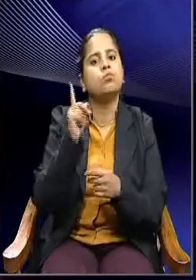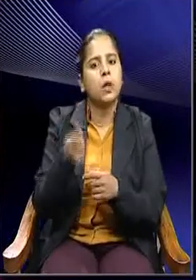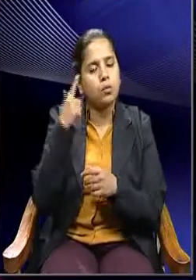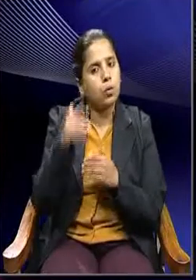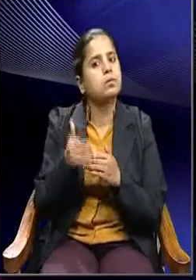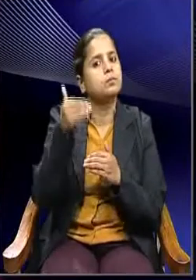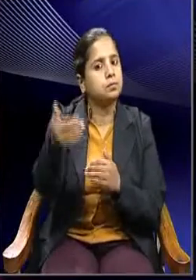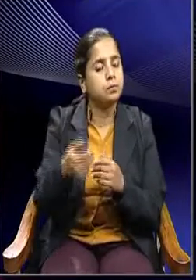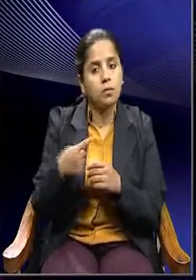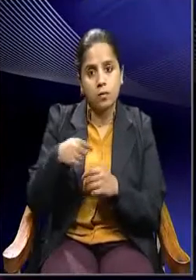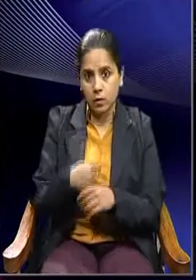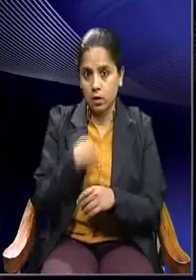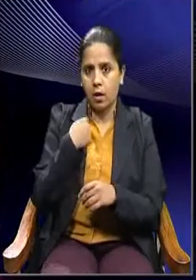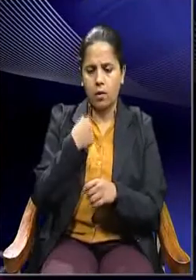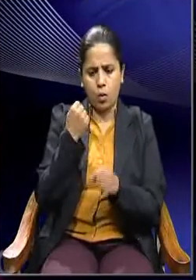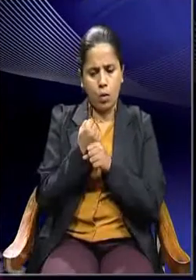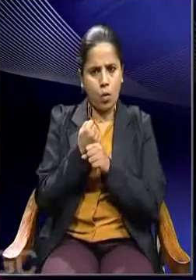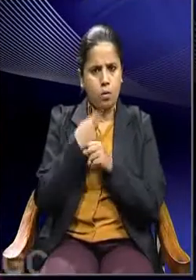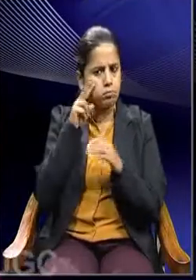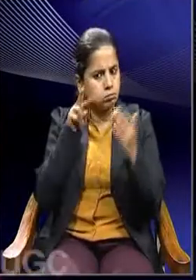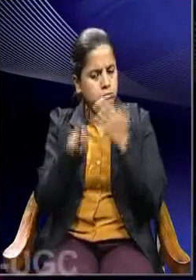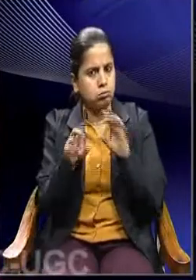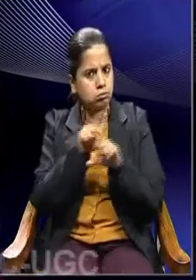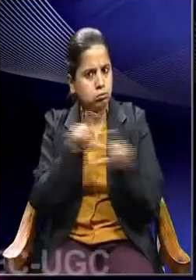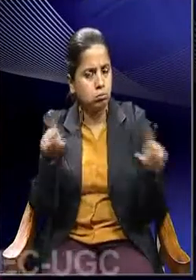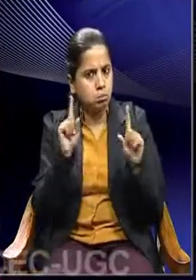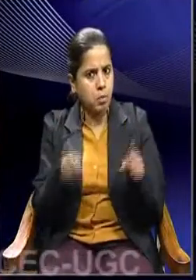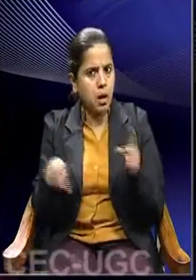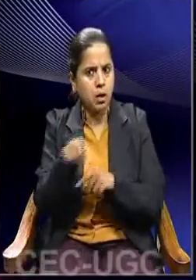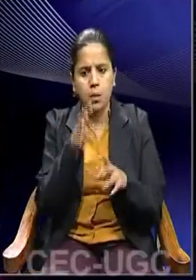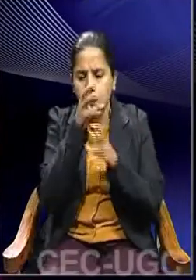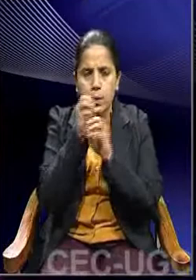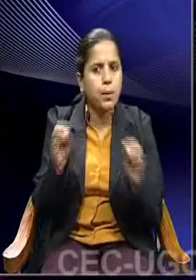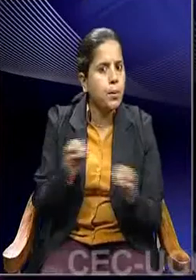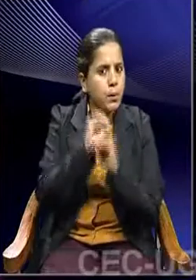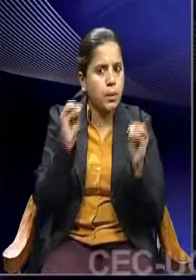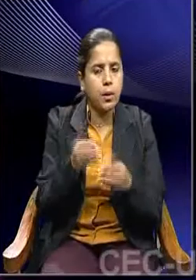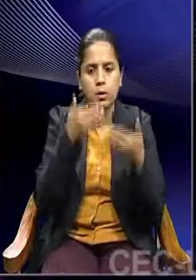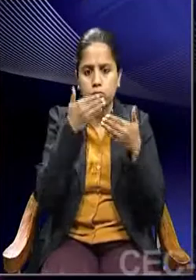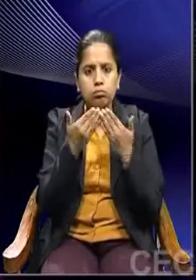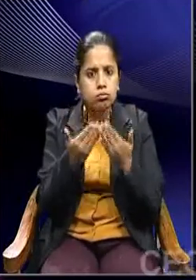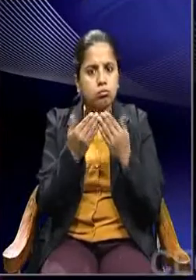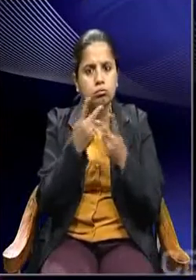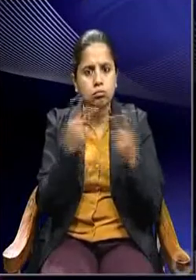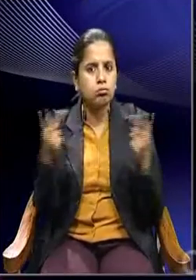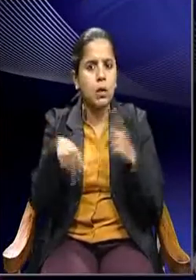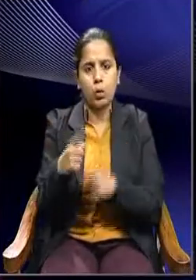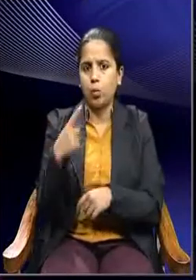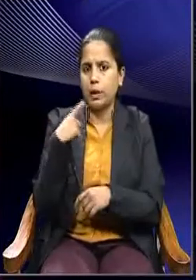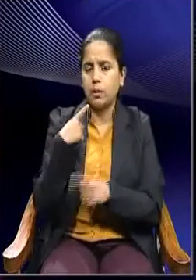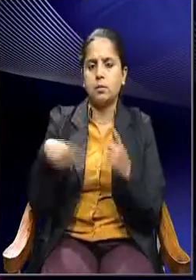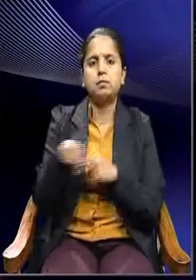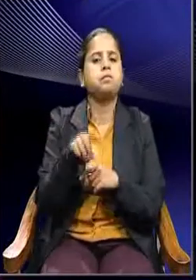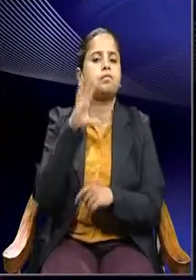Further, self-governance, collegiality and appropriate academic leadership are